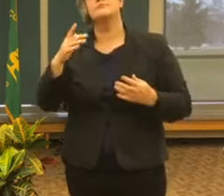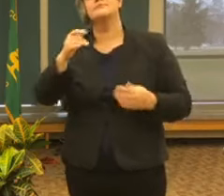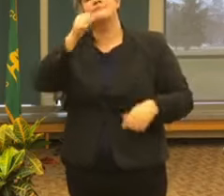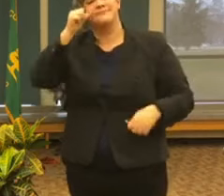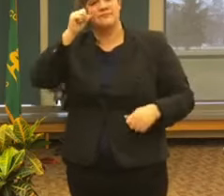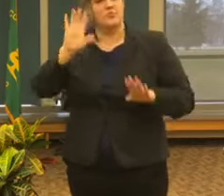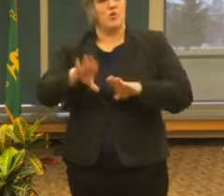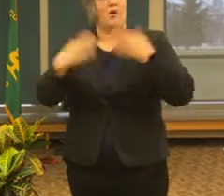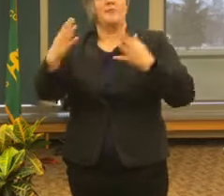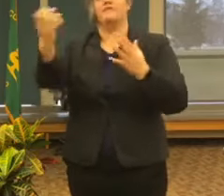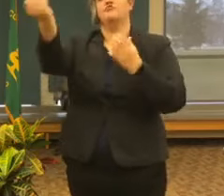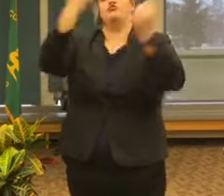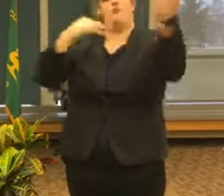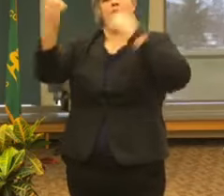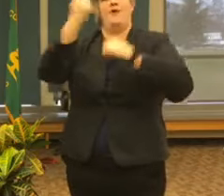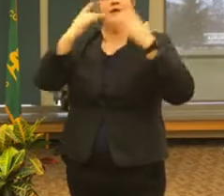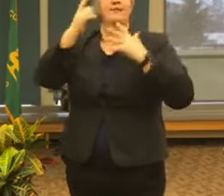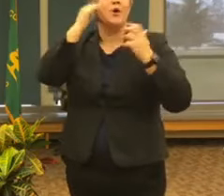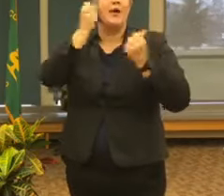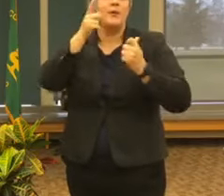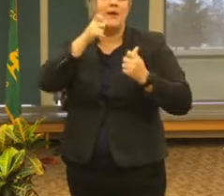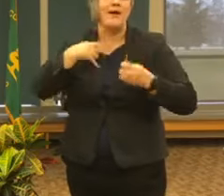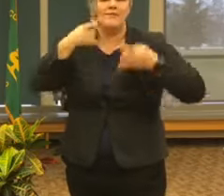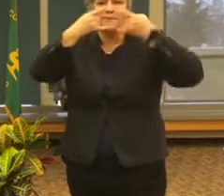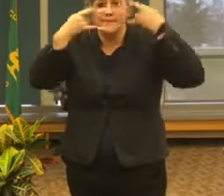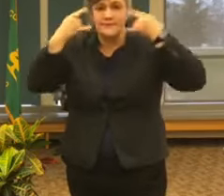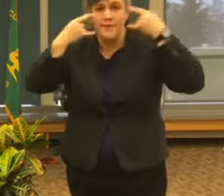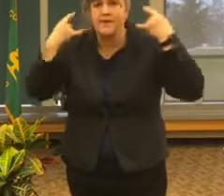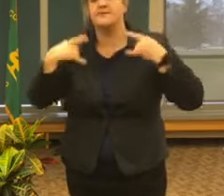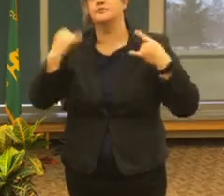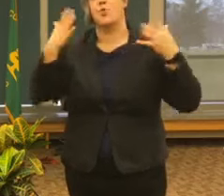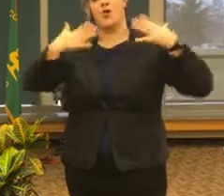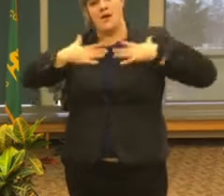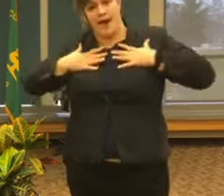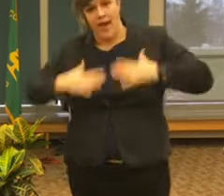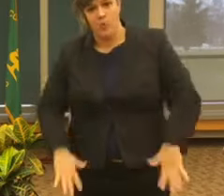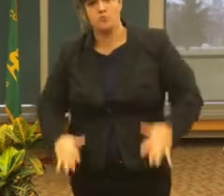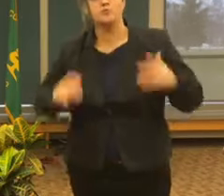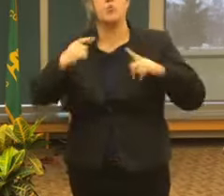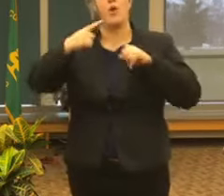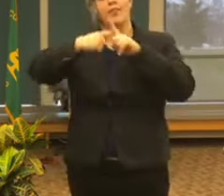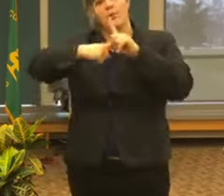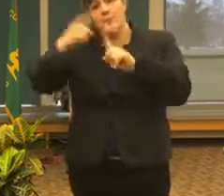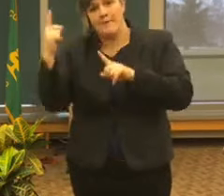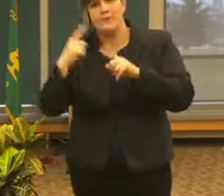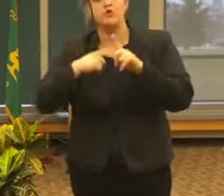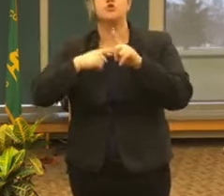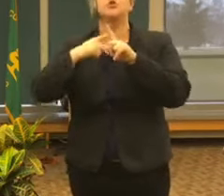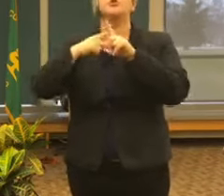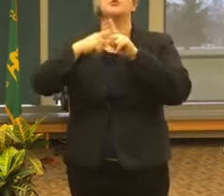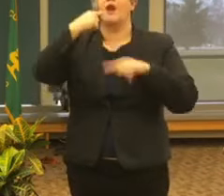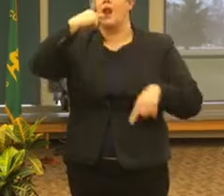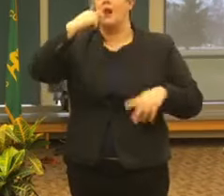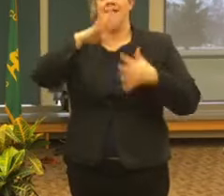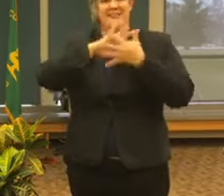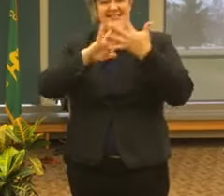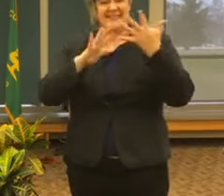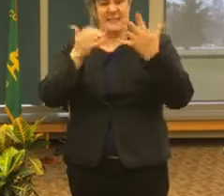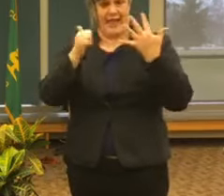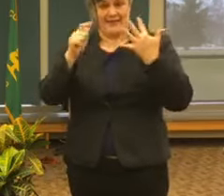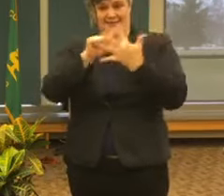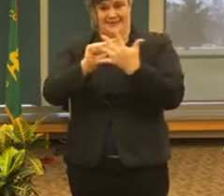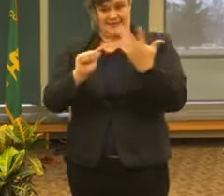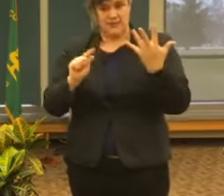for supplies for anybody who had face masks or gowns or thermometers. And I just want to